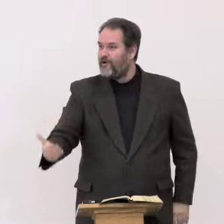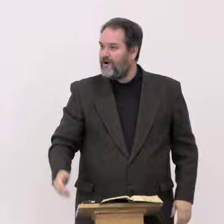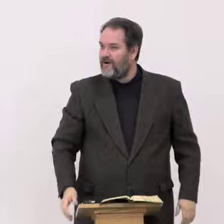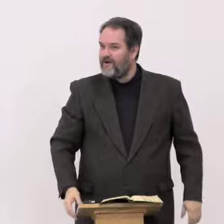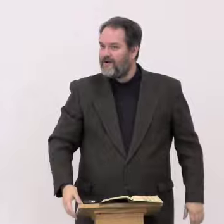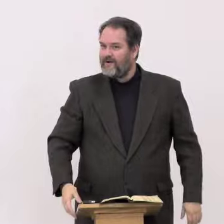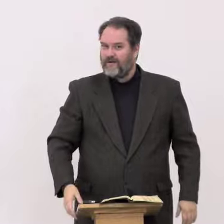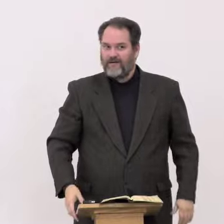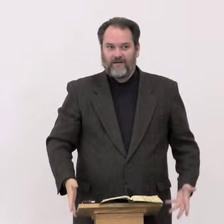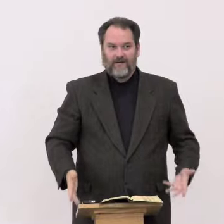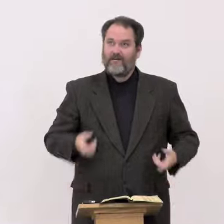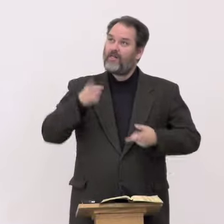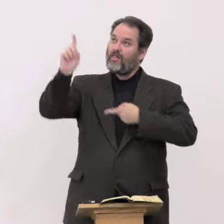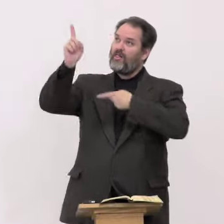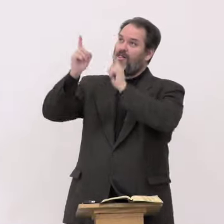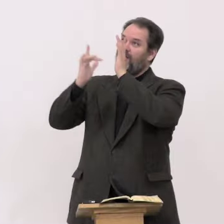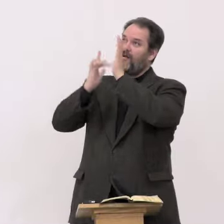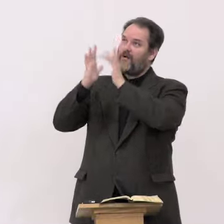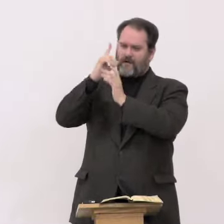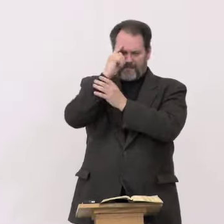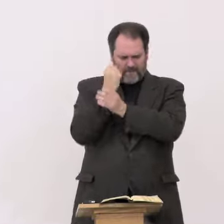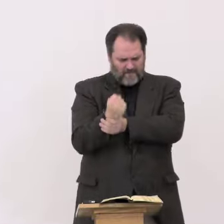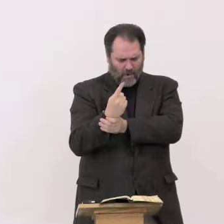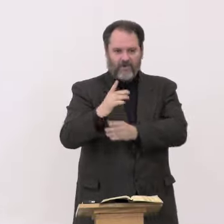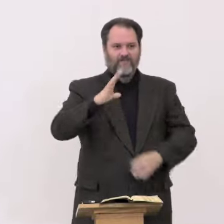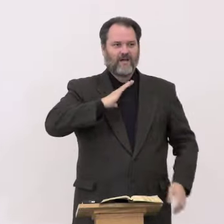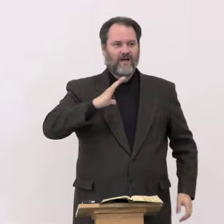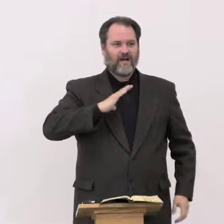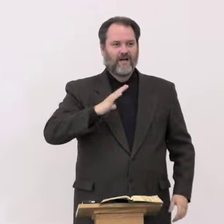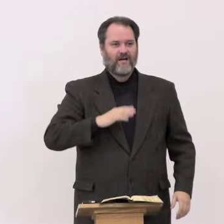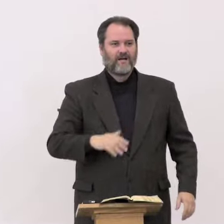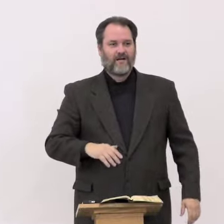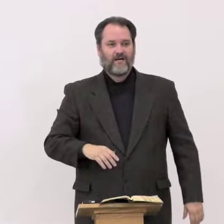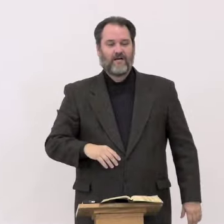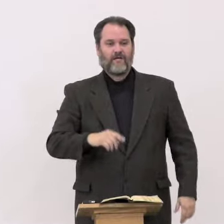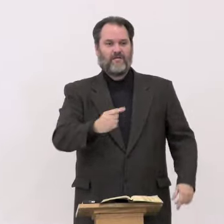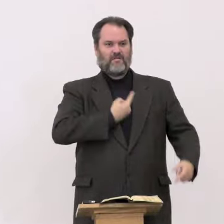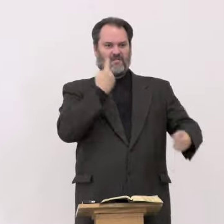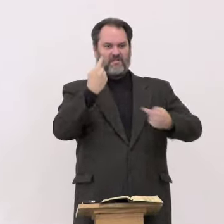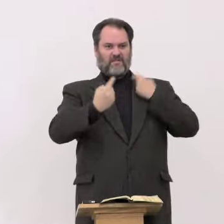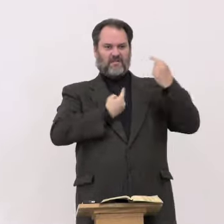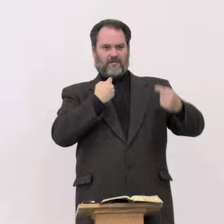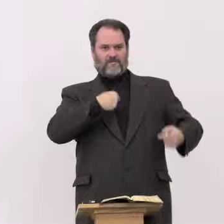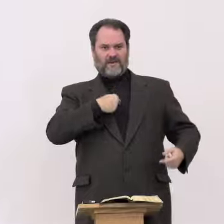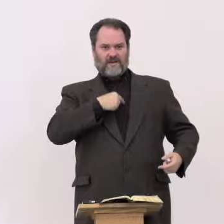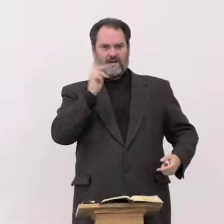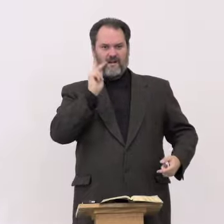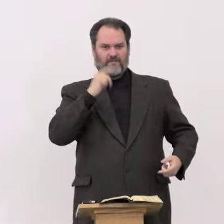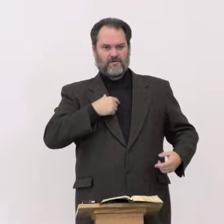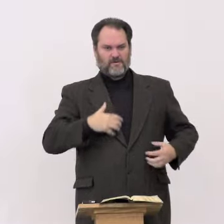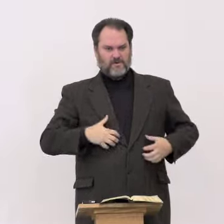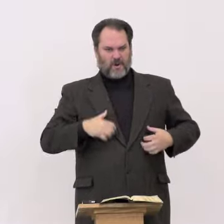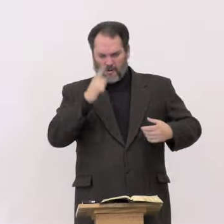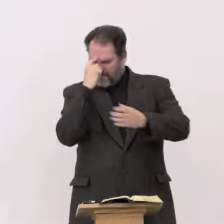it might be their idol, it could be their God. If they start insulting God, and